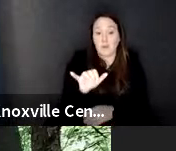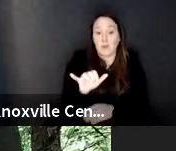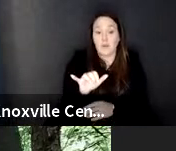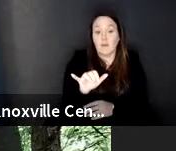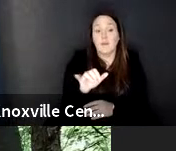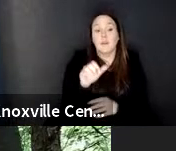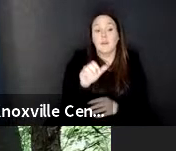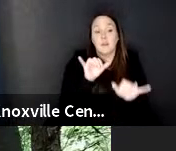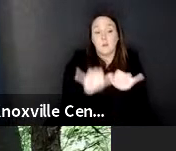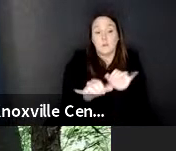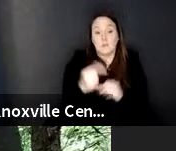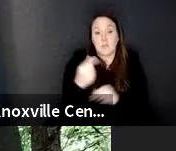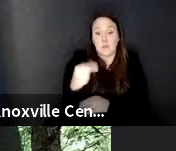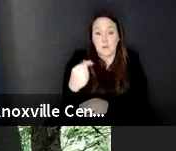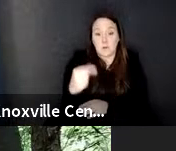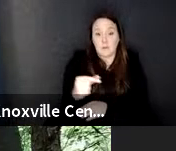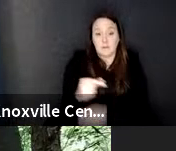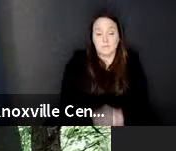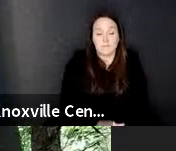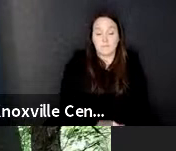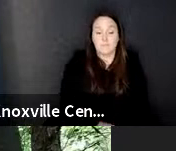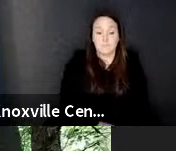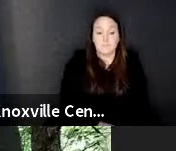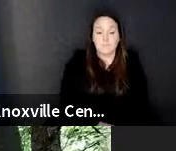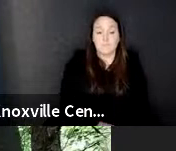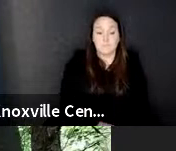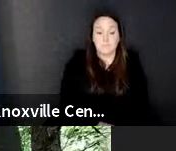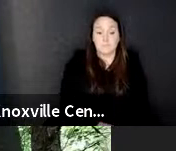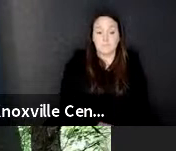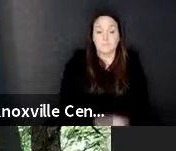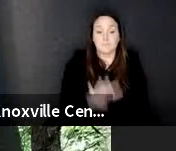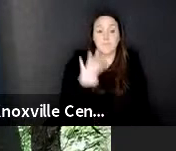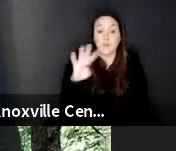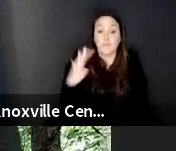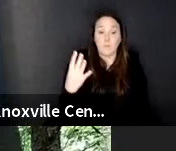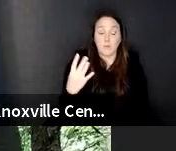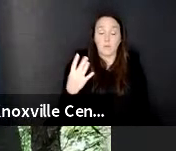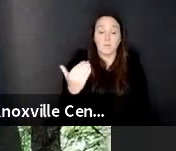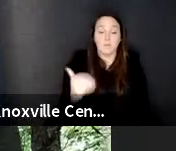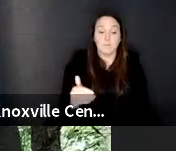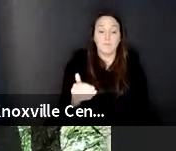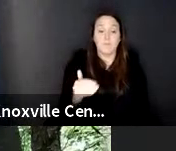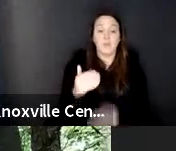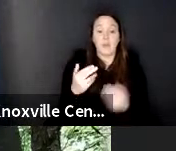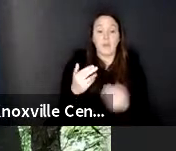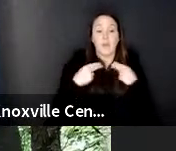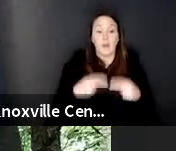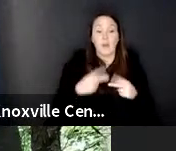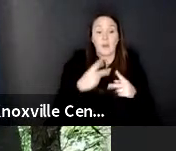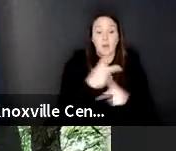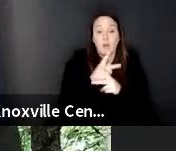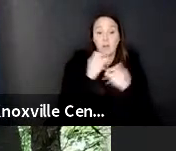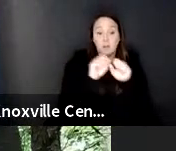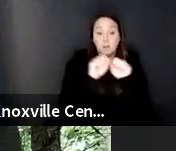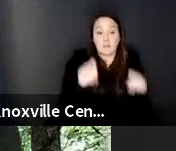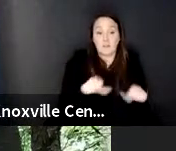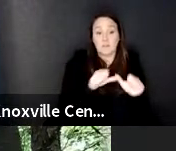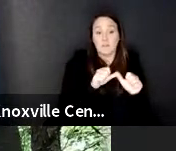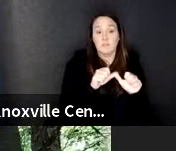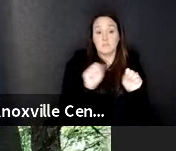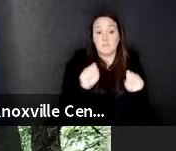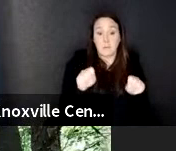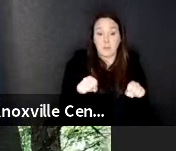benchmark continues to be represented as green. Our fourth benchmark, healthcare system capabilities remain within current